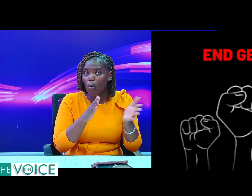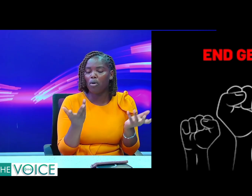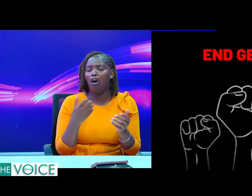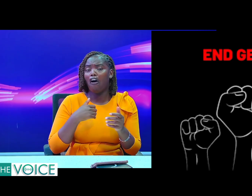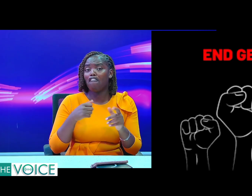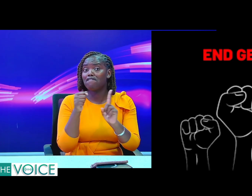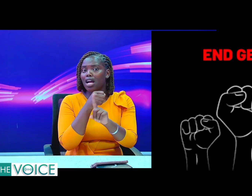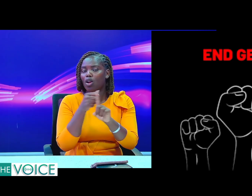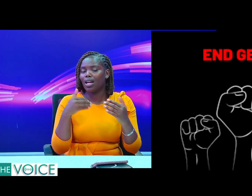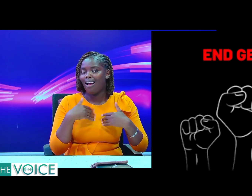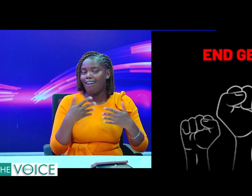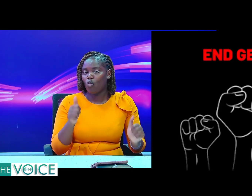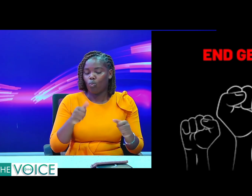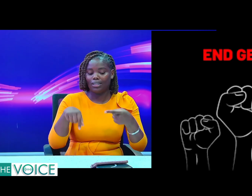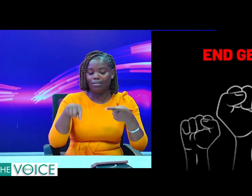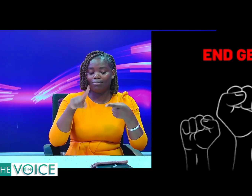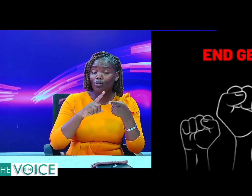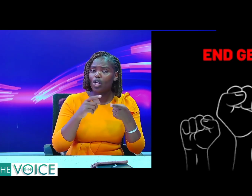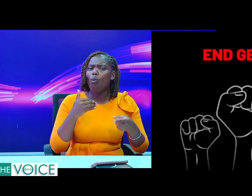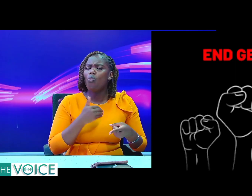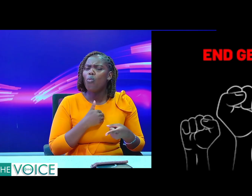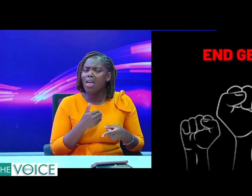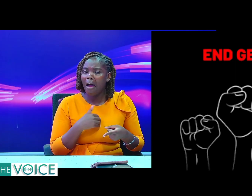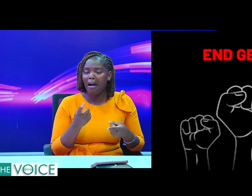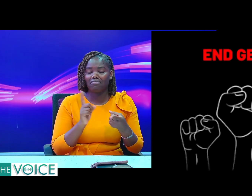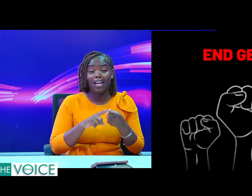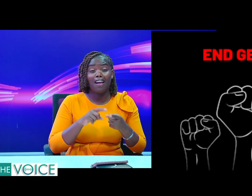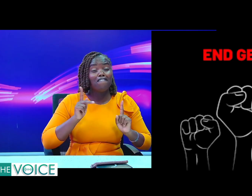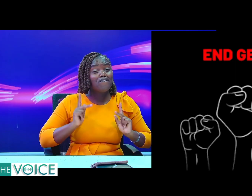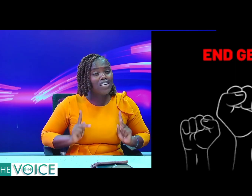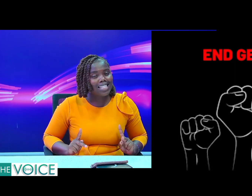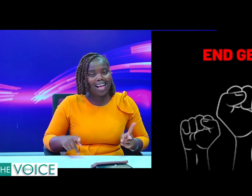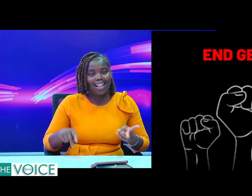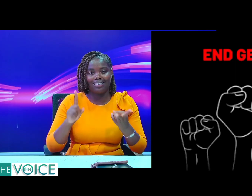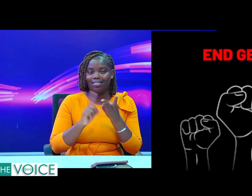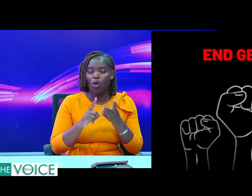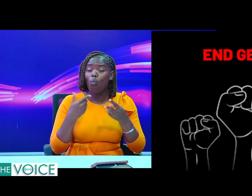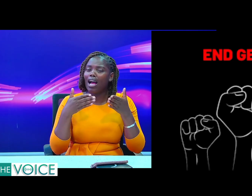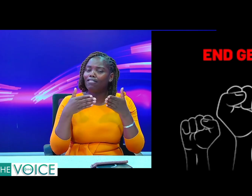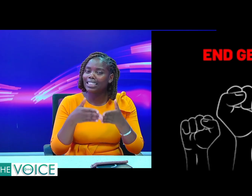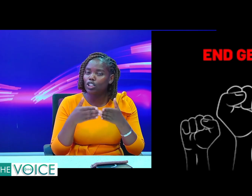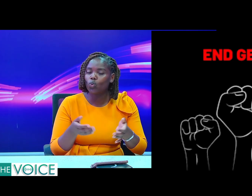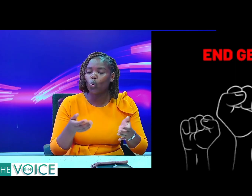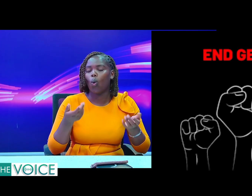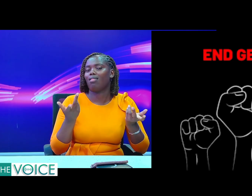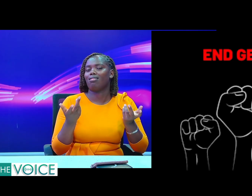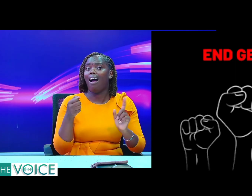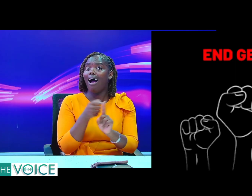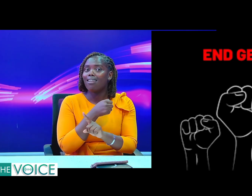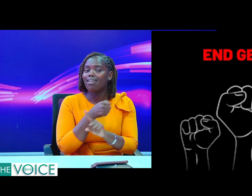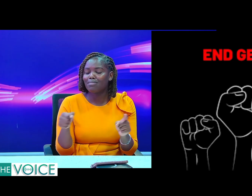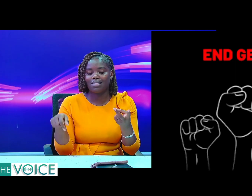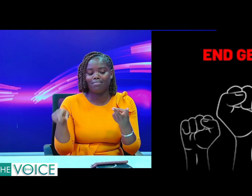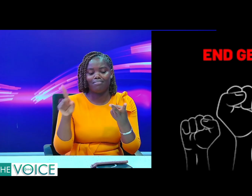So first, I want to share with you the different forms of, violence that we have. We have physical violence, we